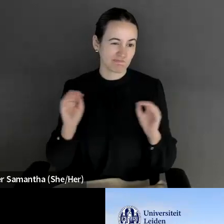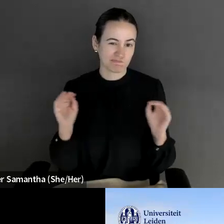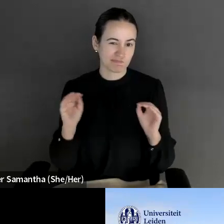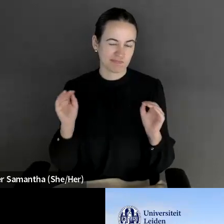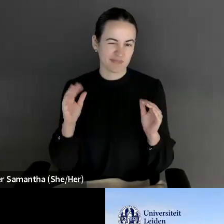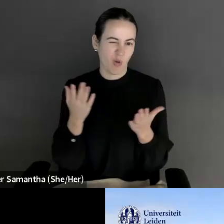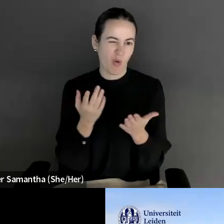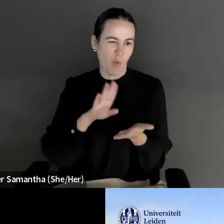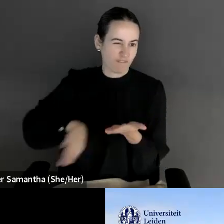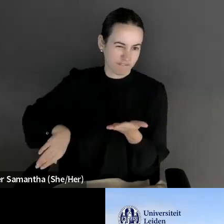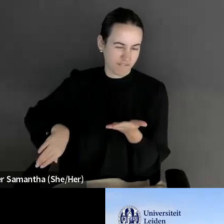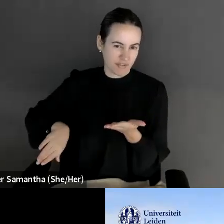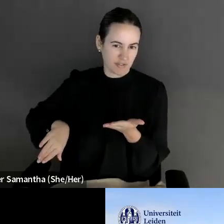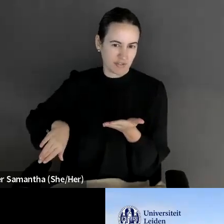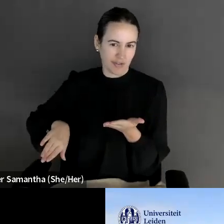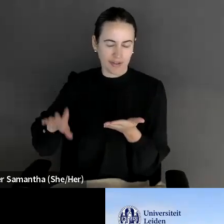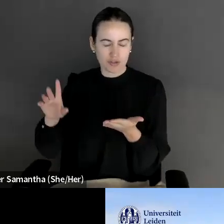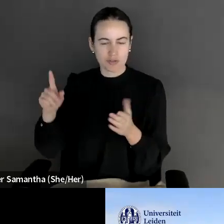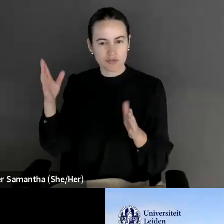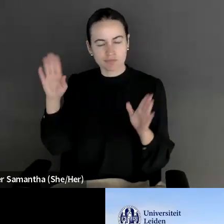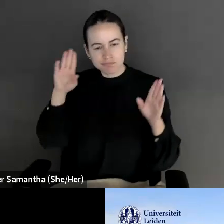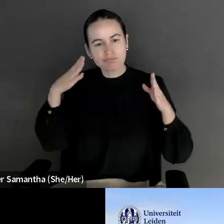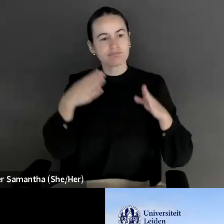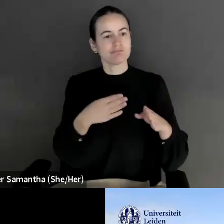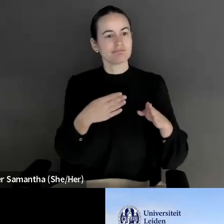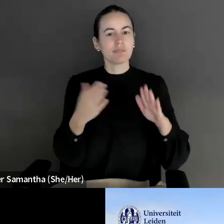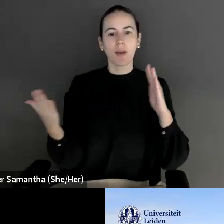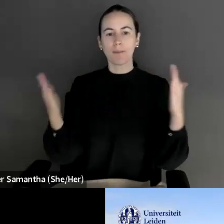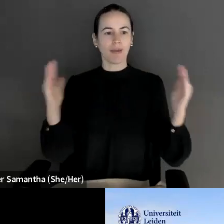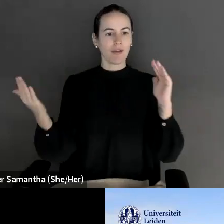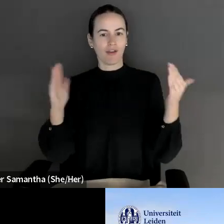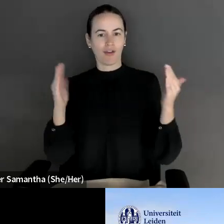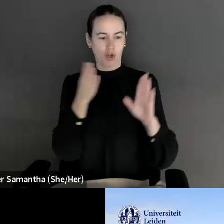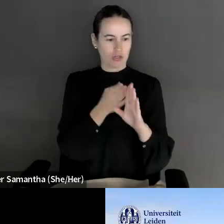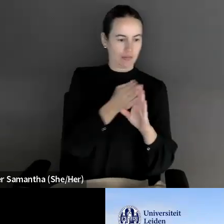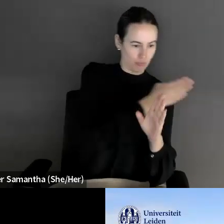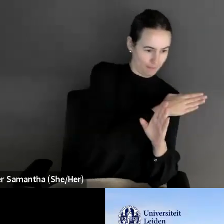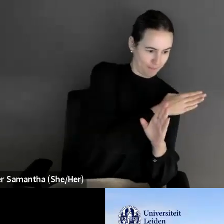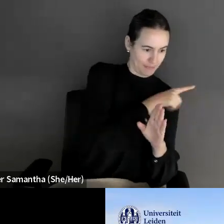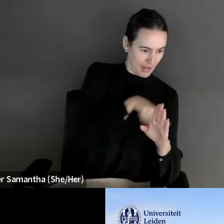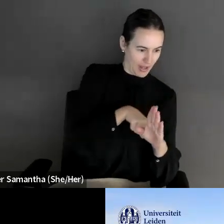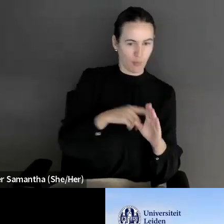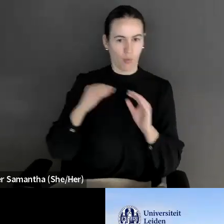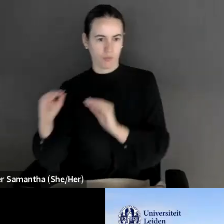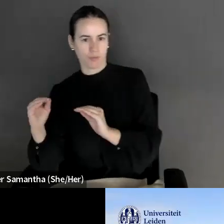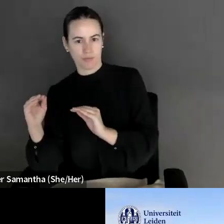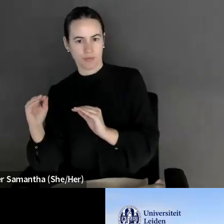these, but only look at the comparison with and without preparation time.